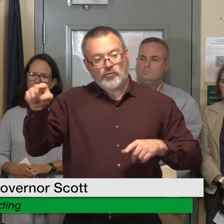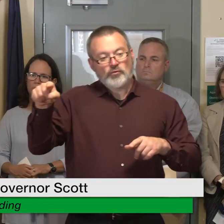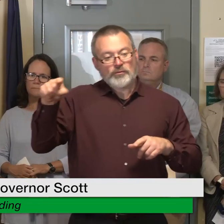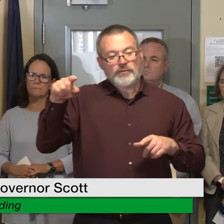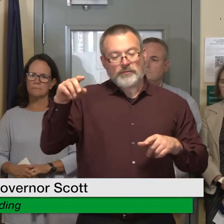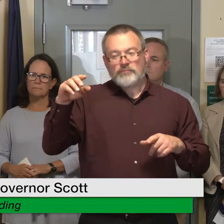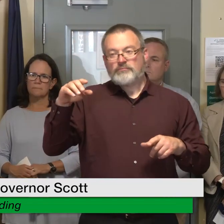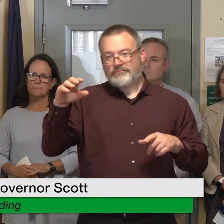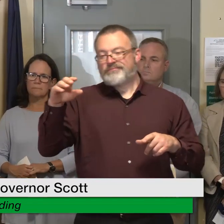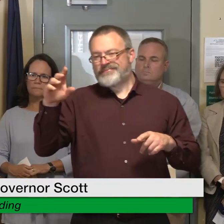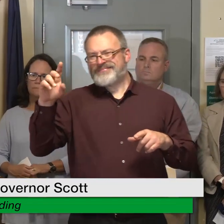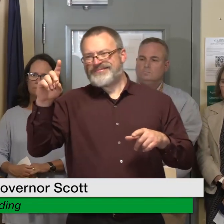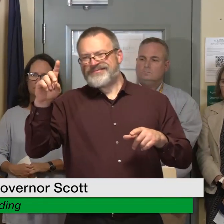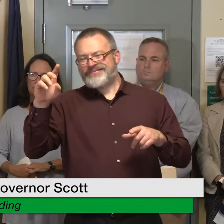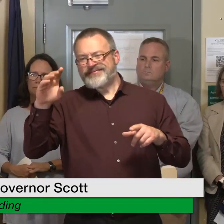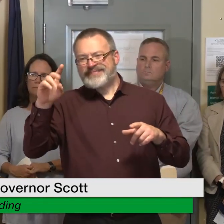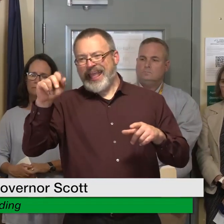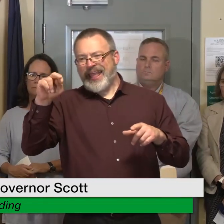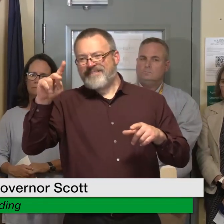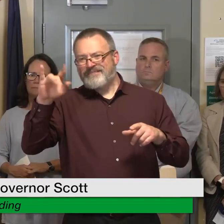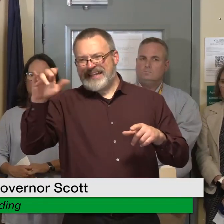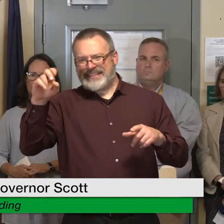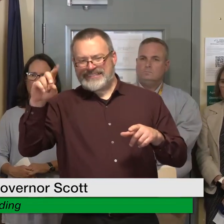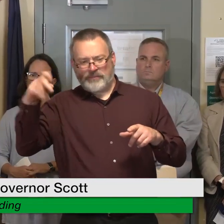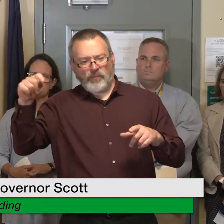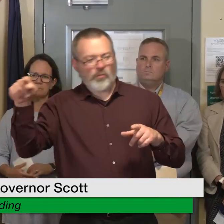Now moving to active rail.